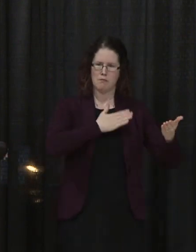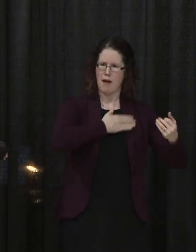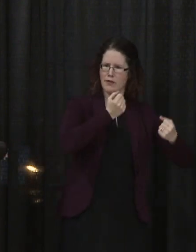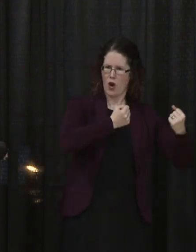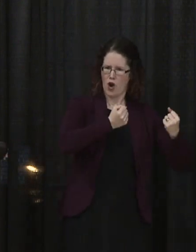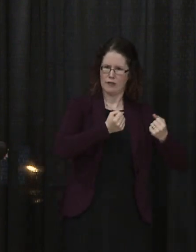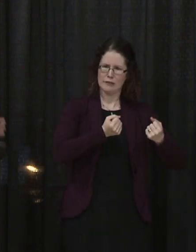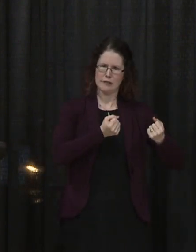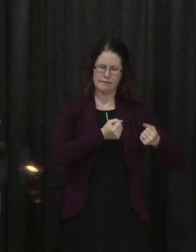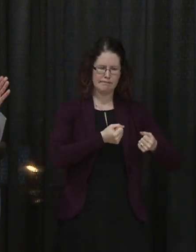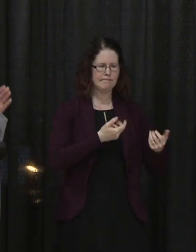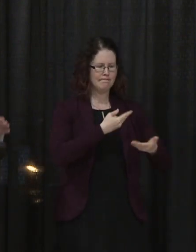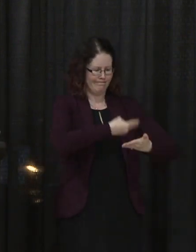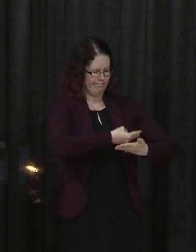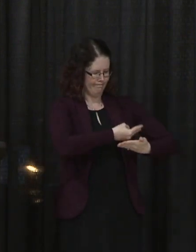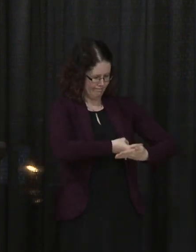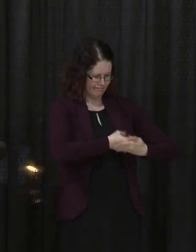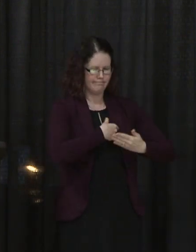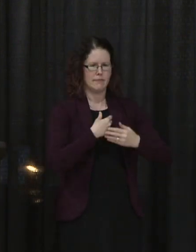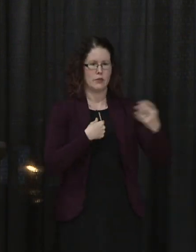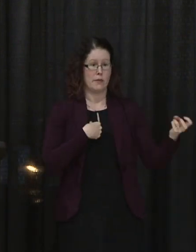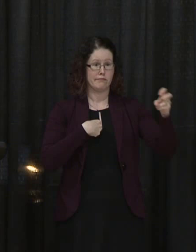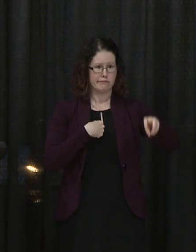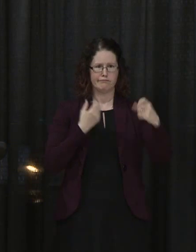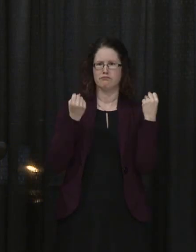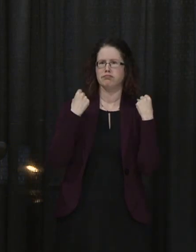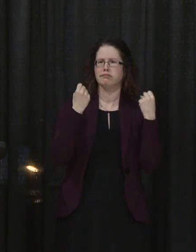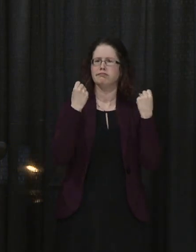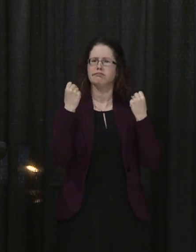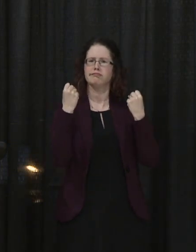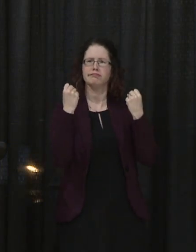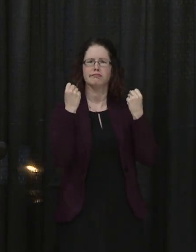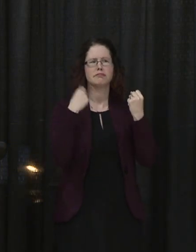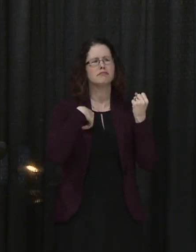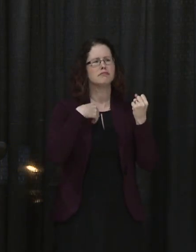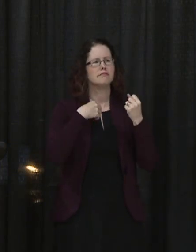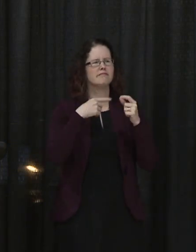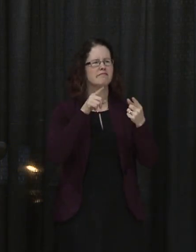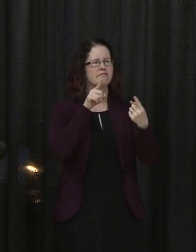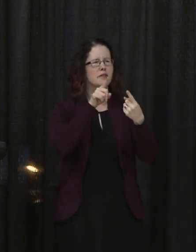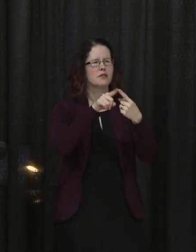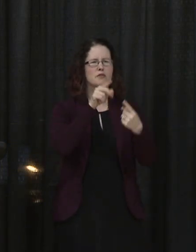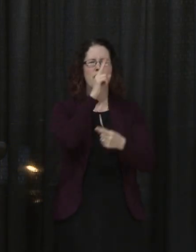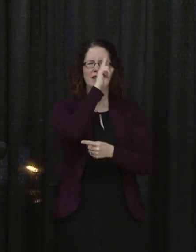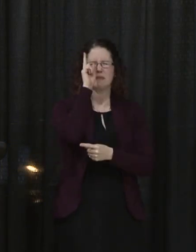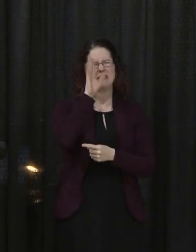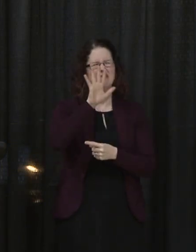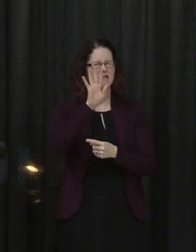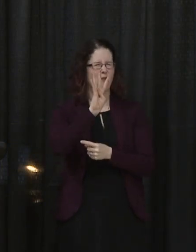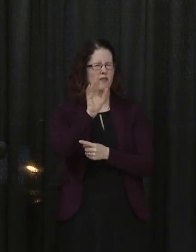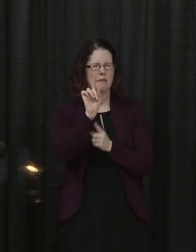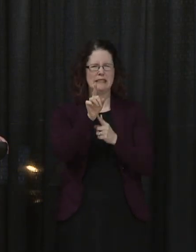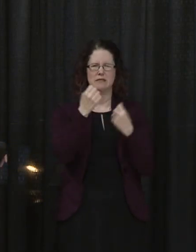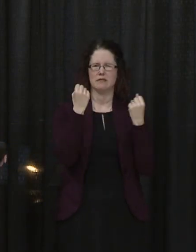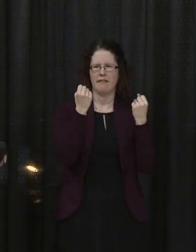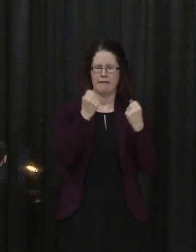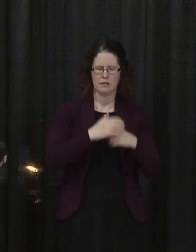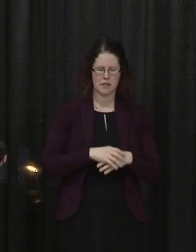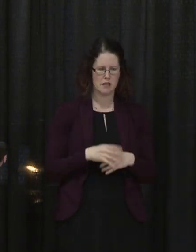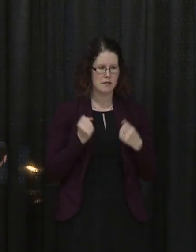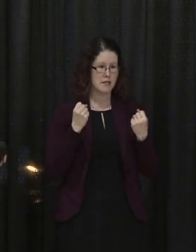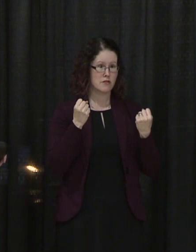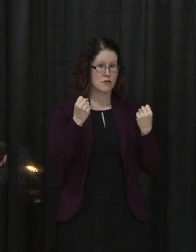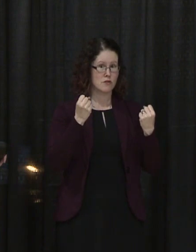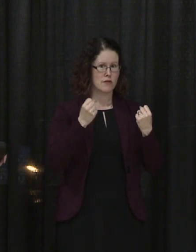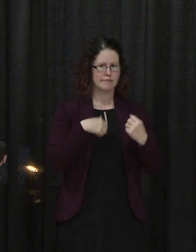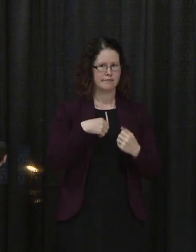off we went to the Kentville Hospital, about 45 minutes away. And as we were speeding down the highway, I said to